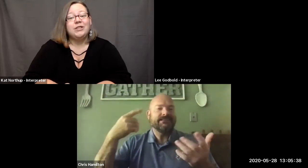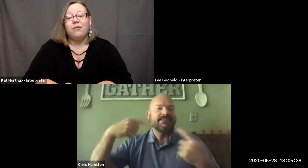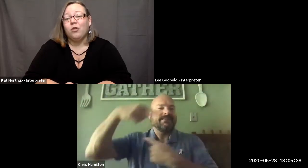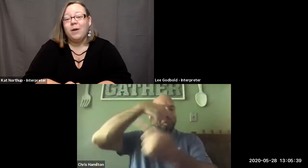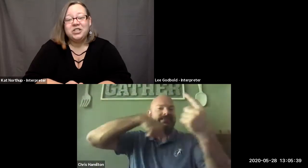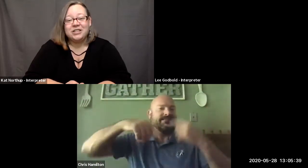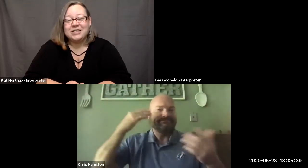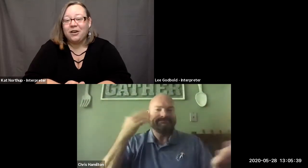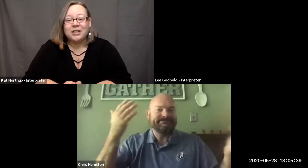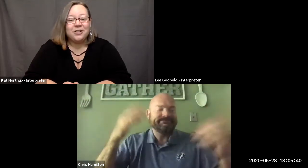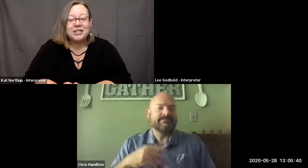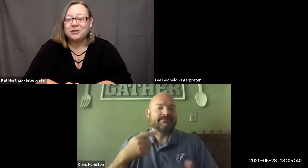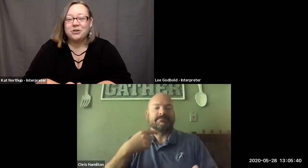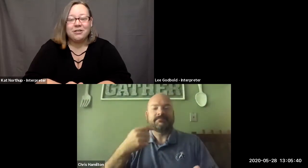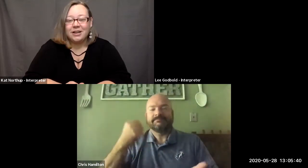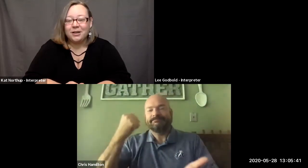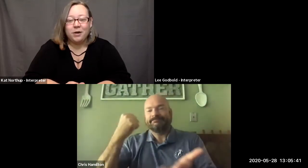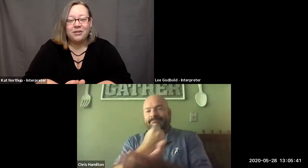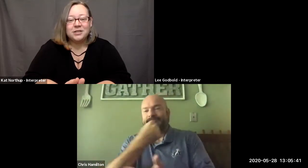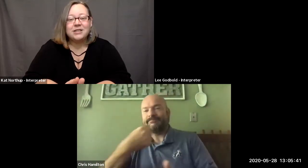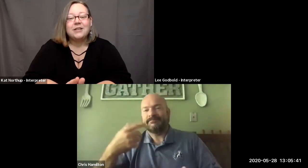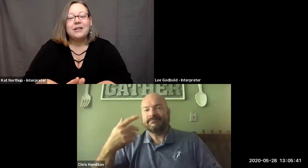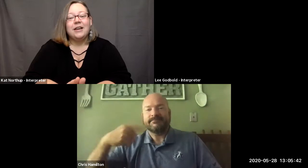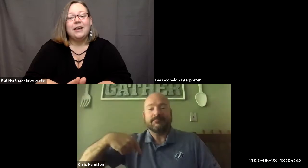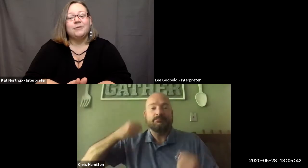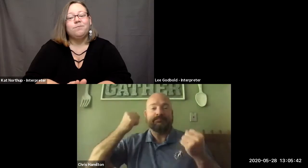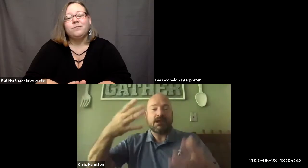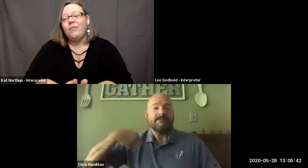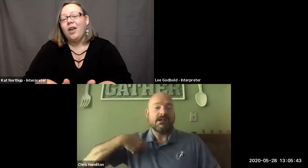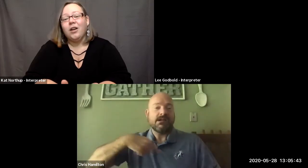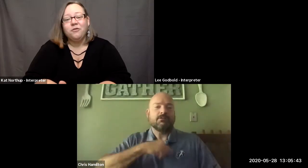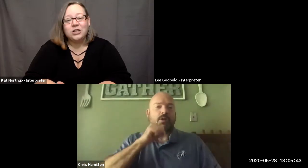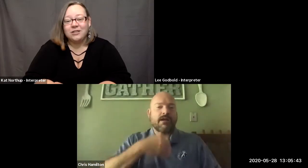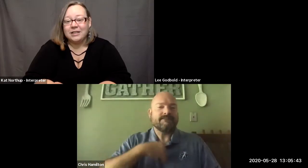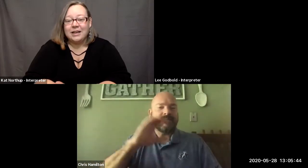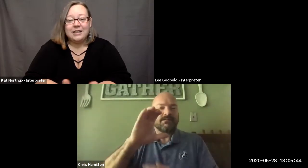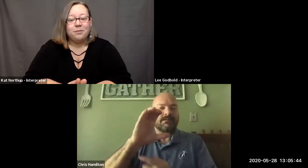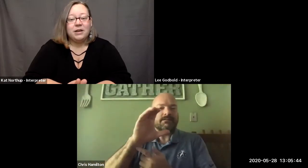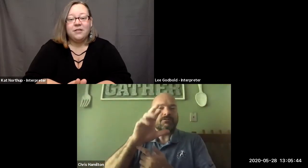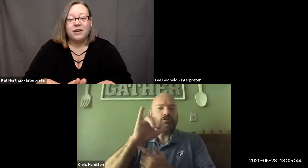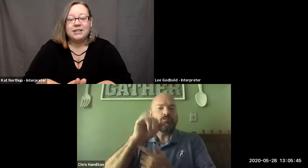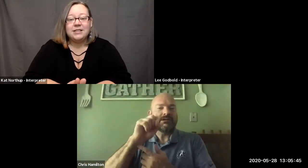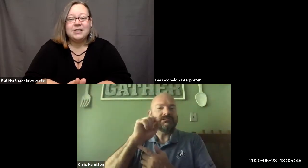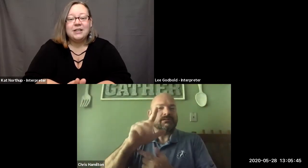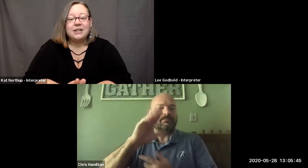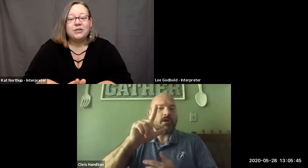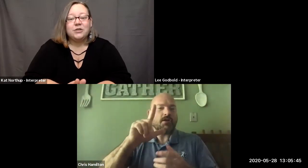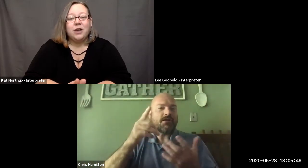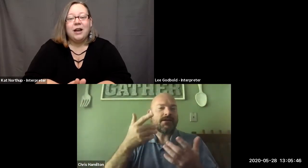several questions out there still circulating around. And unfortunately, I think many of us do not